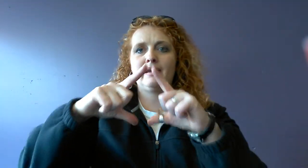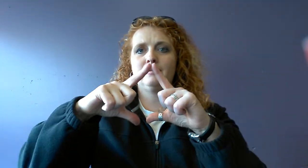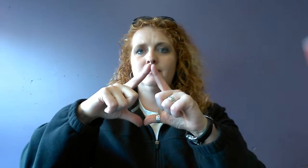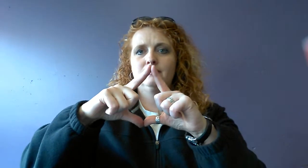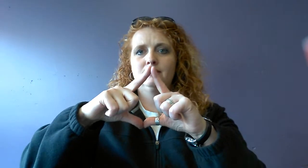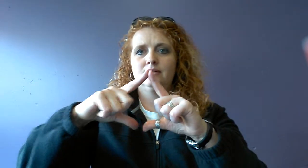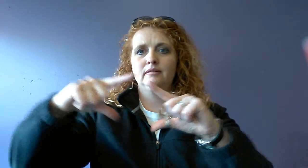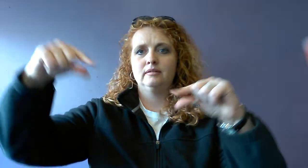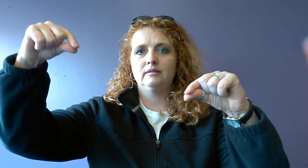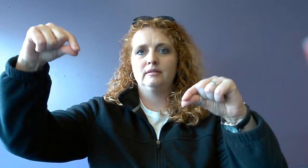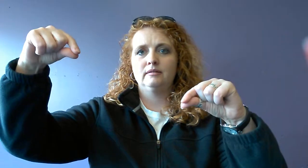Japan.